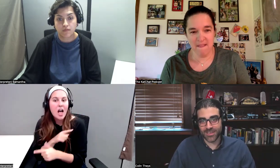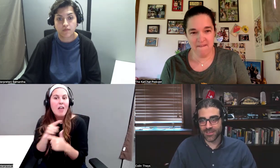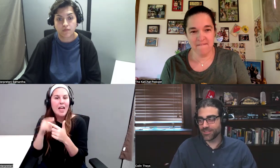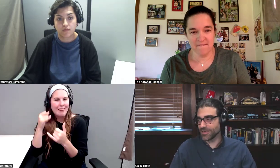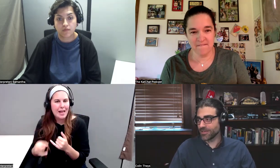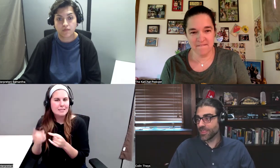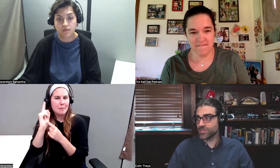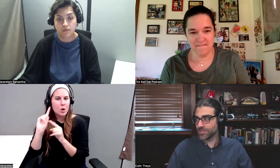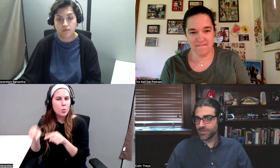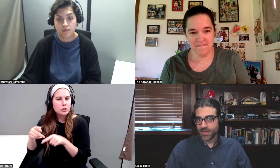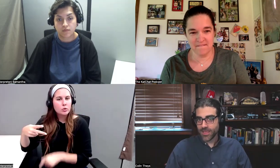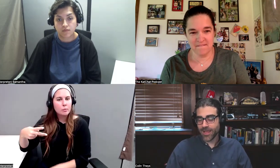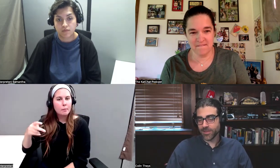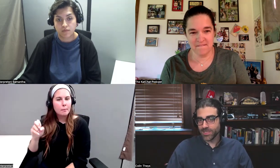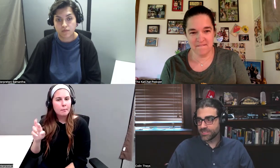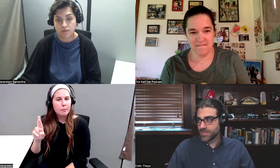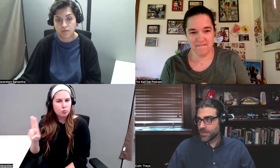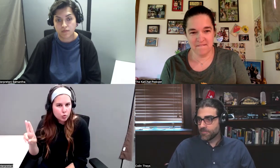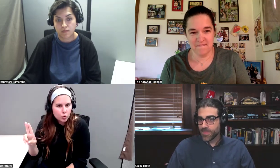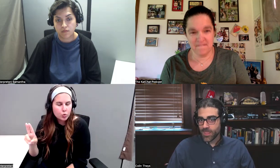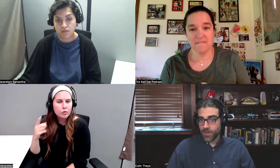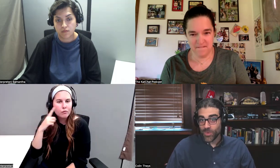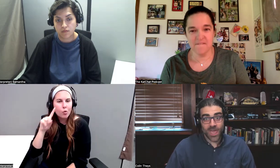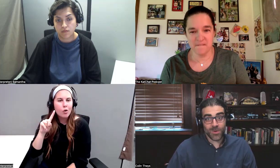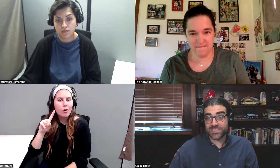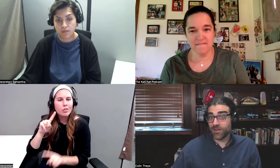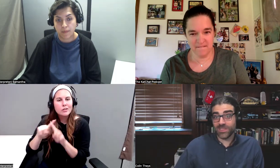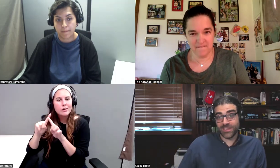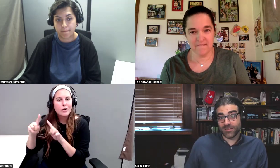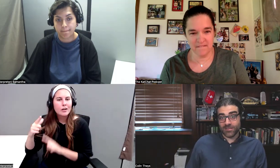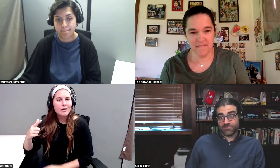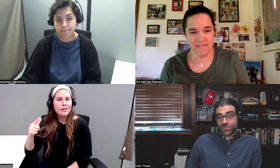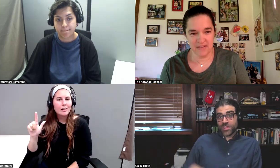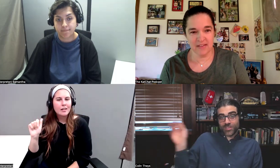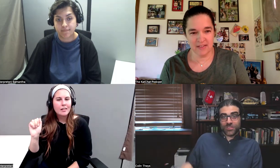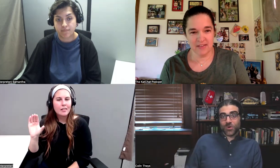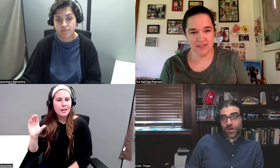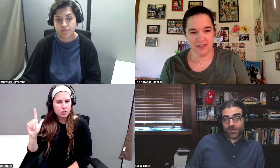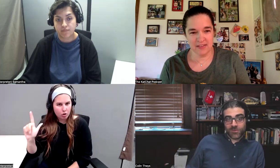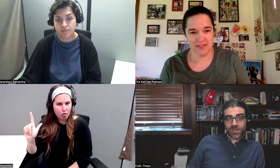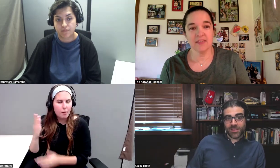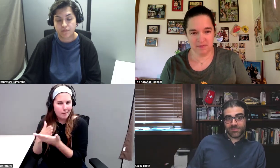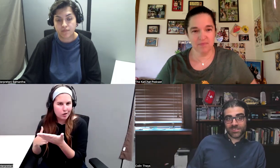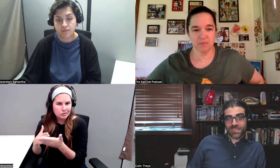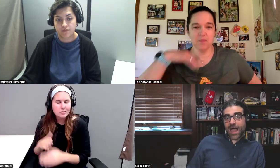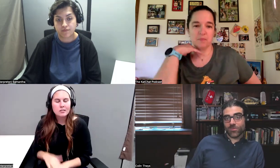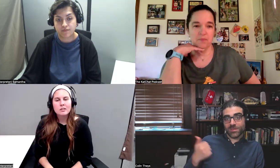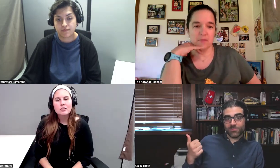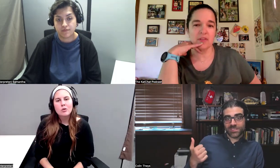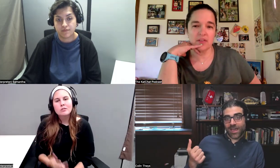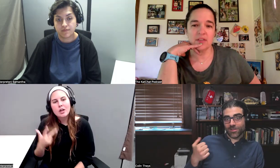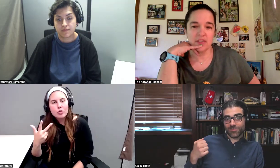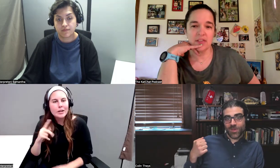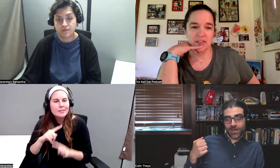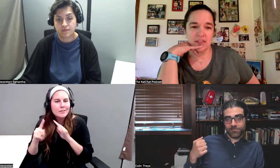finish the glacial elements. But we kind of went down and we did a three-country tour quickly to scout.